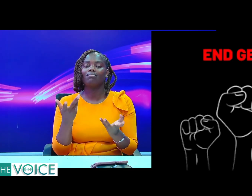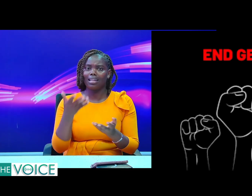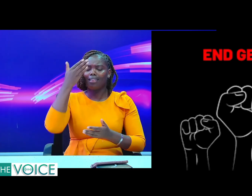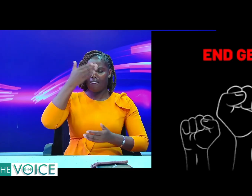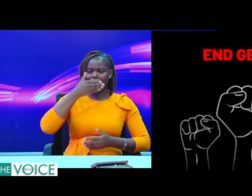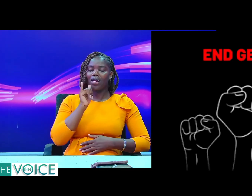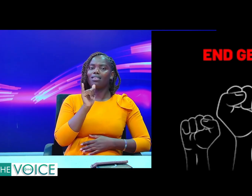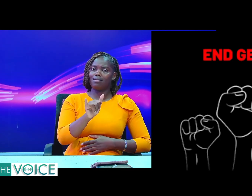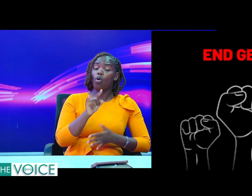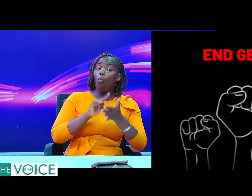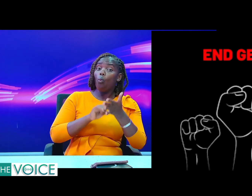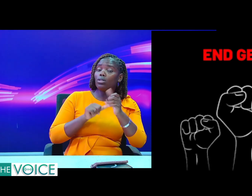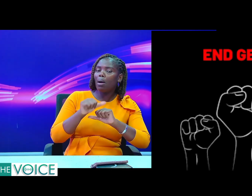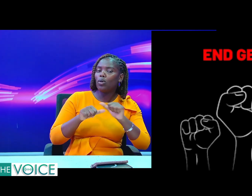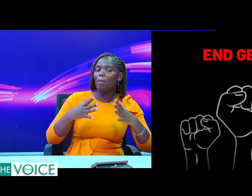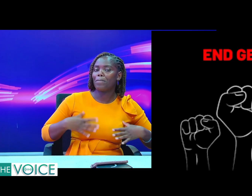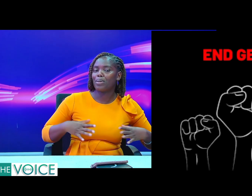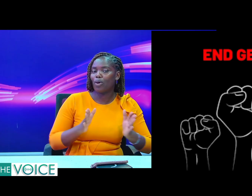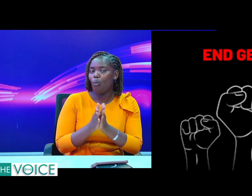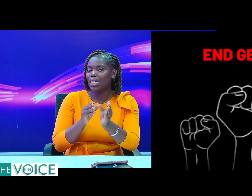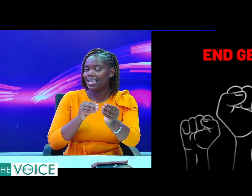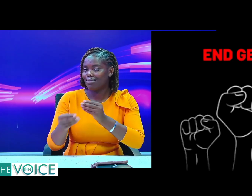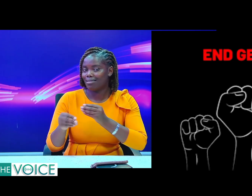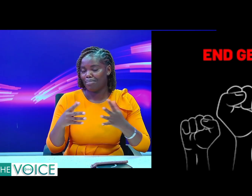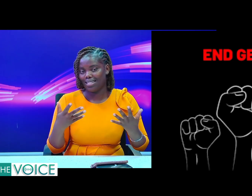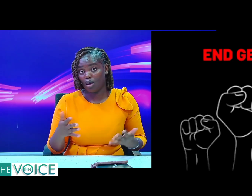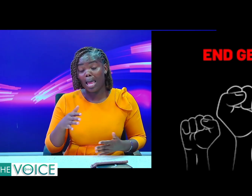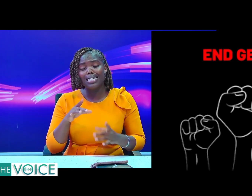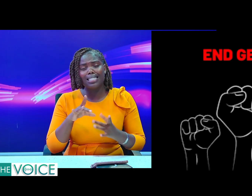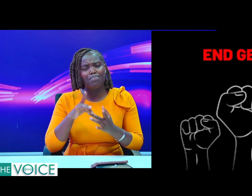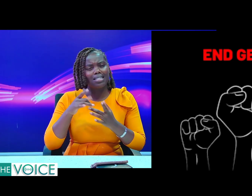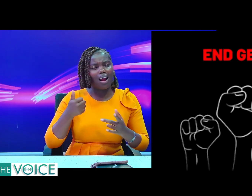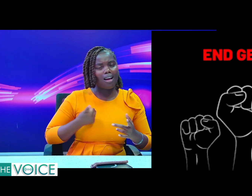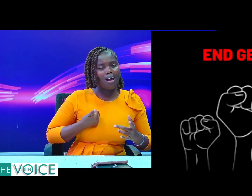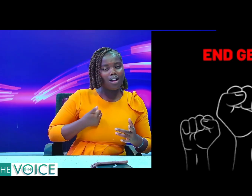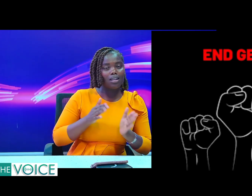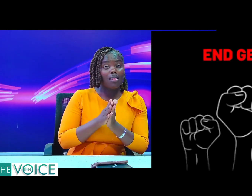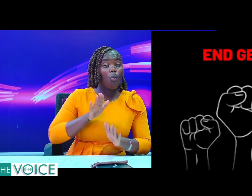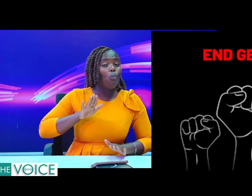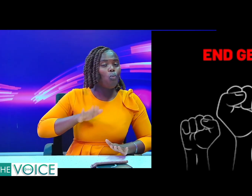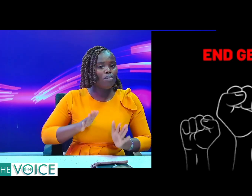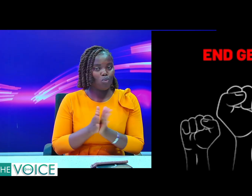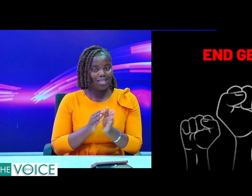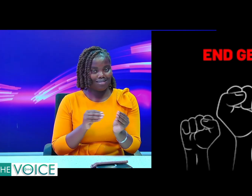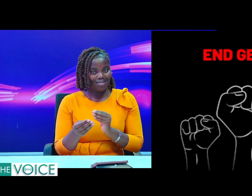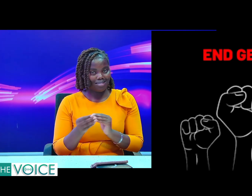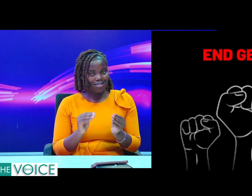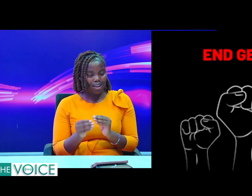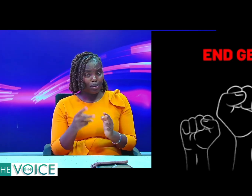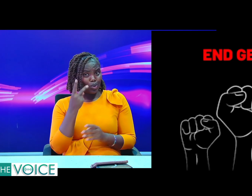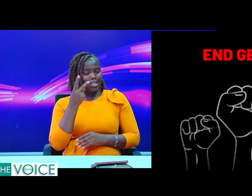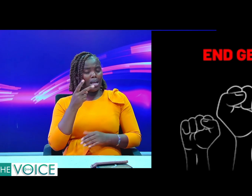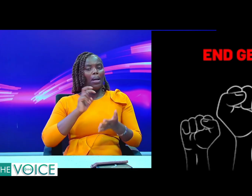imagine that happening. If that is happening to someone without a disability, what happens now to, imagine a case